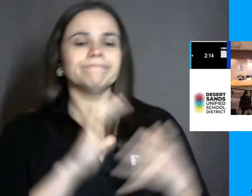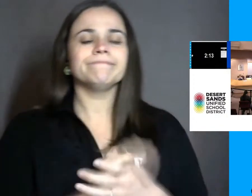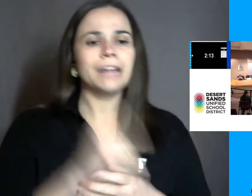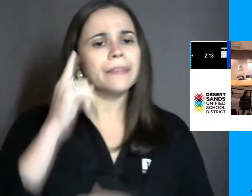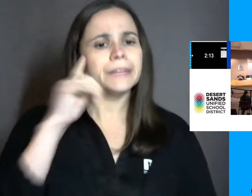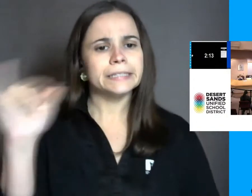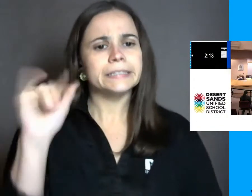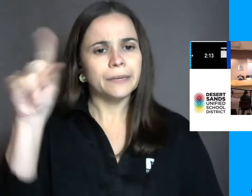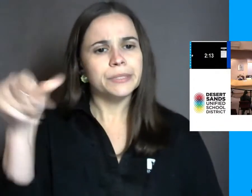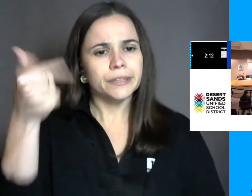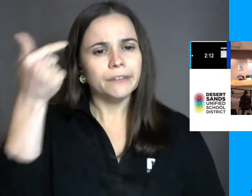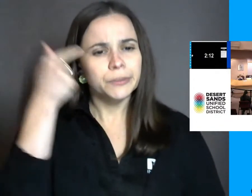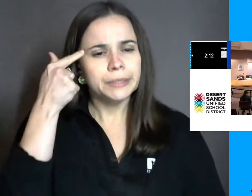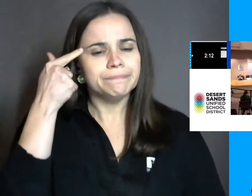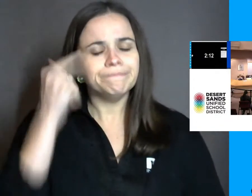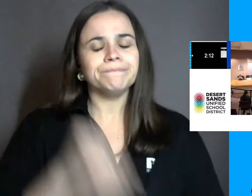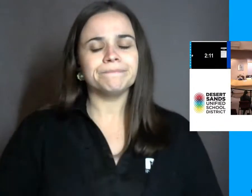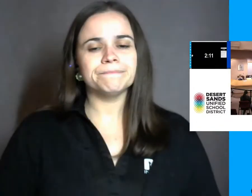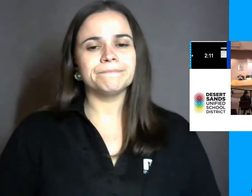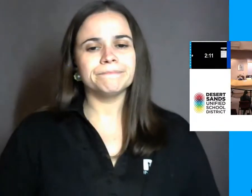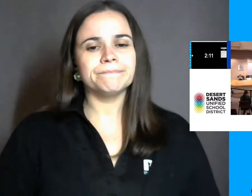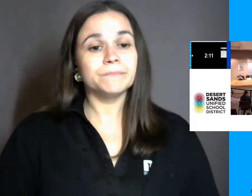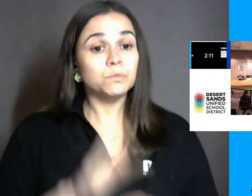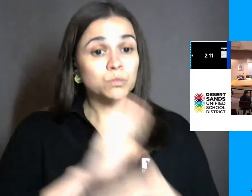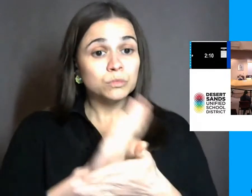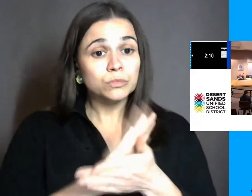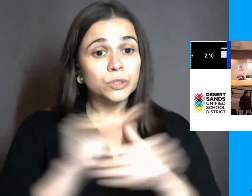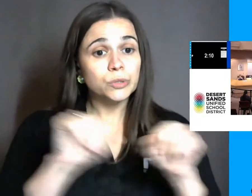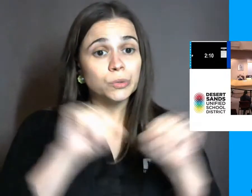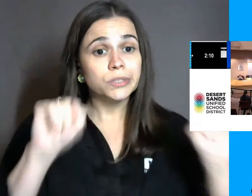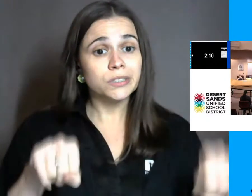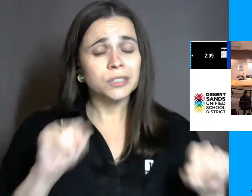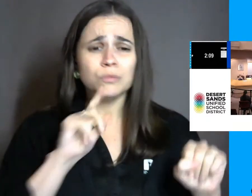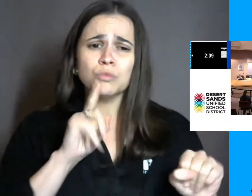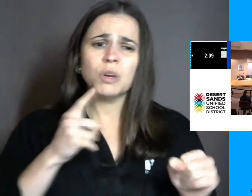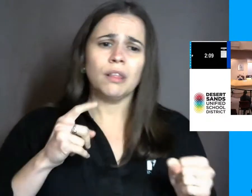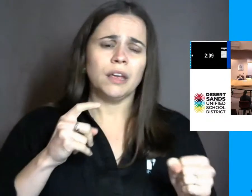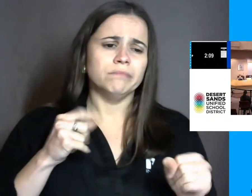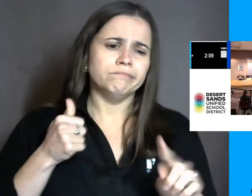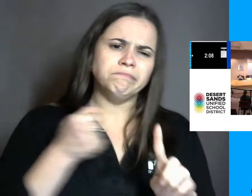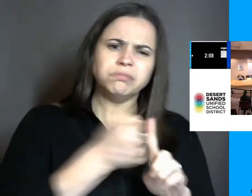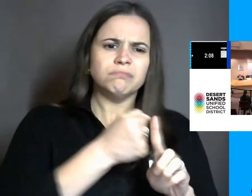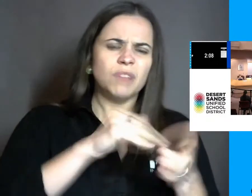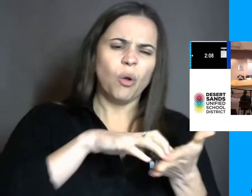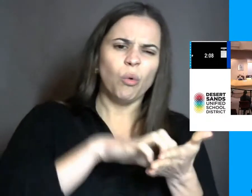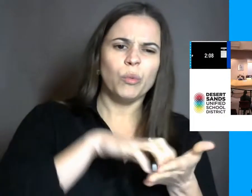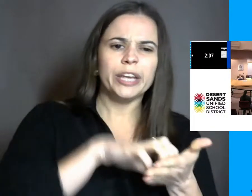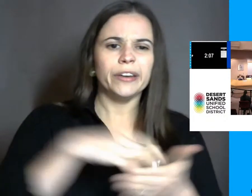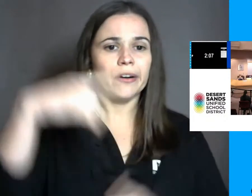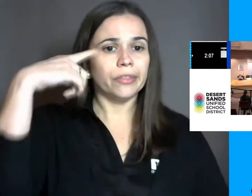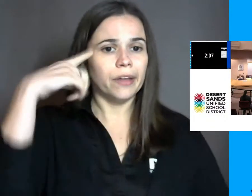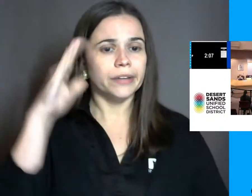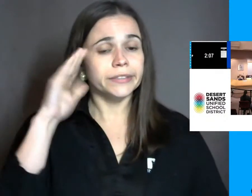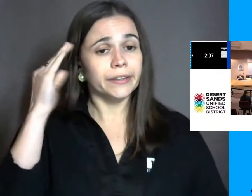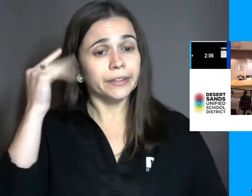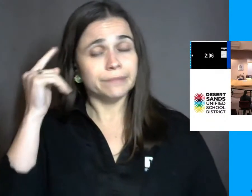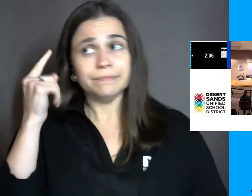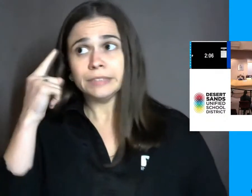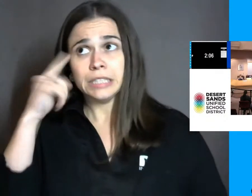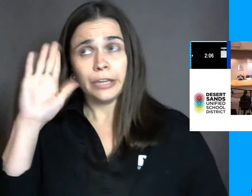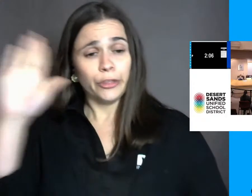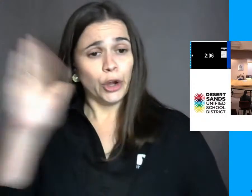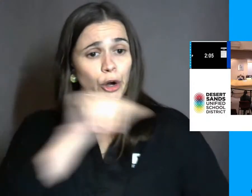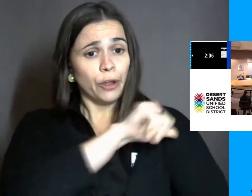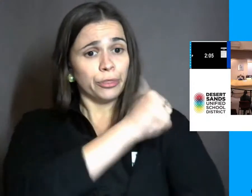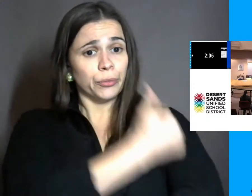thought from a very young age to condition us into believing that their authority is stronger than our will. Sadly, it's worked, and nothing will change until